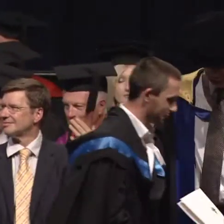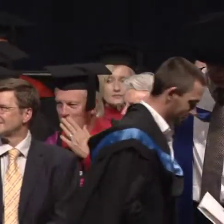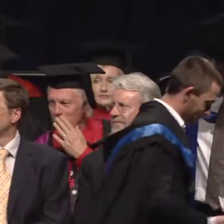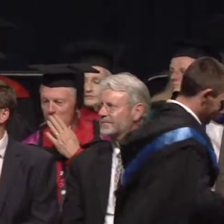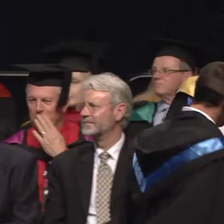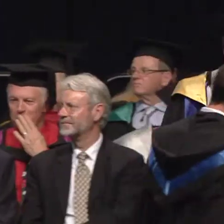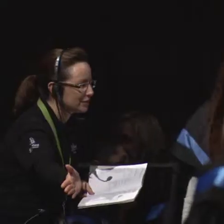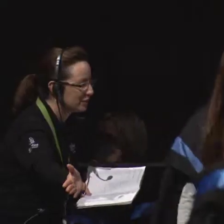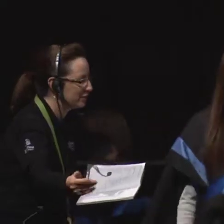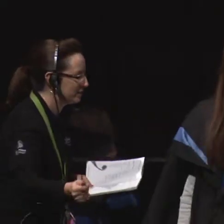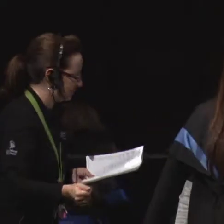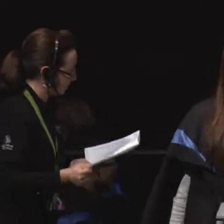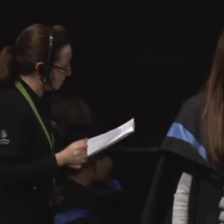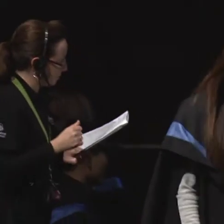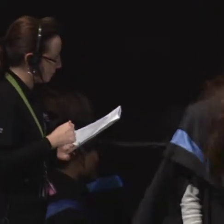Anna Nguyen.